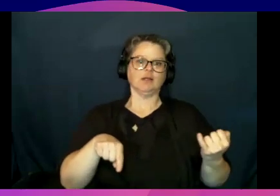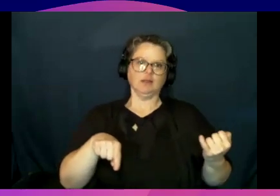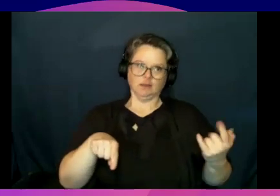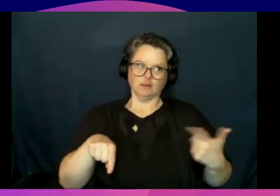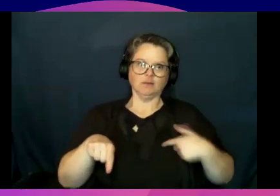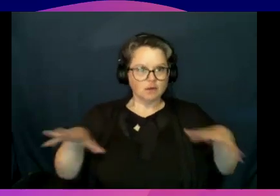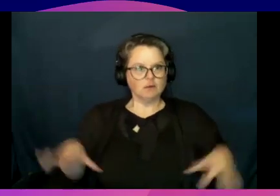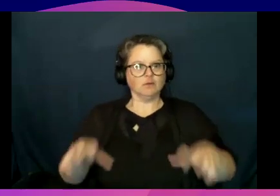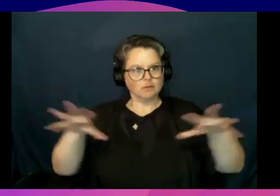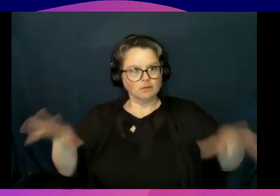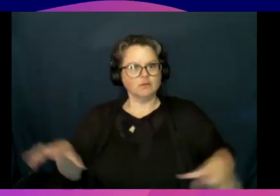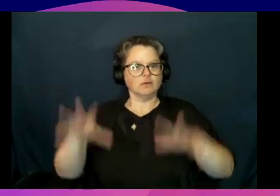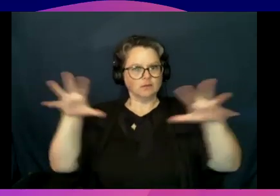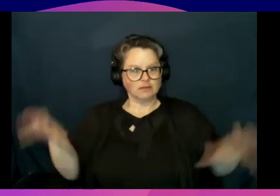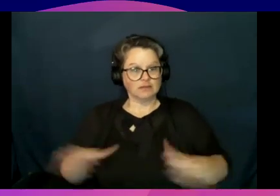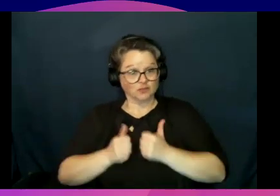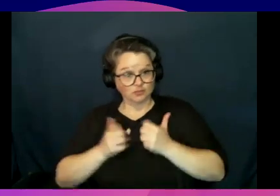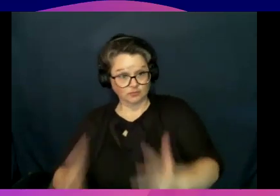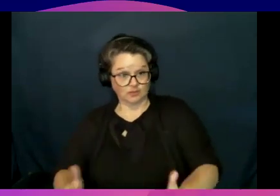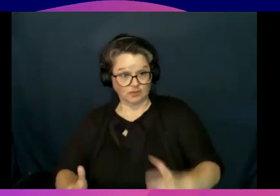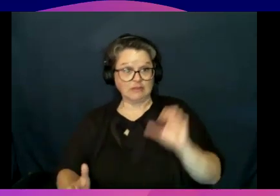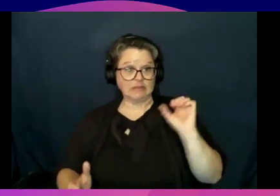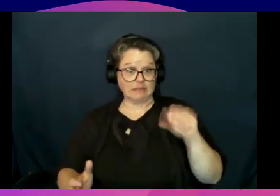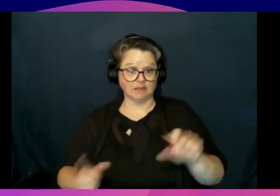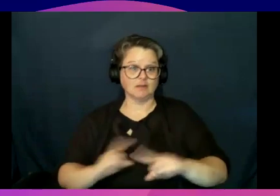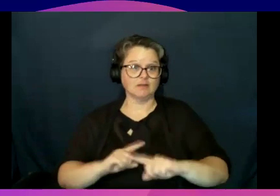exhausting, but it's a starting point.